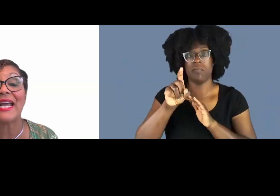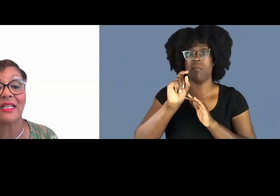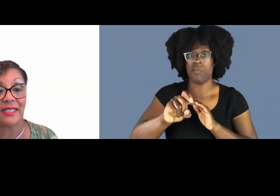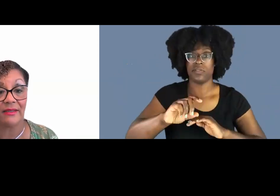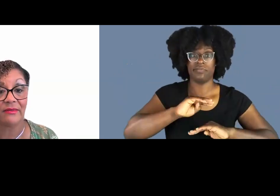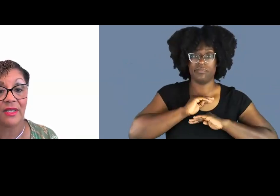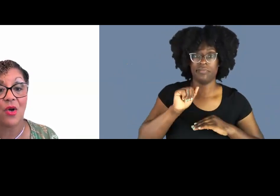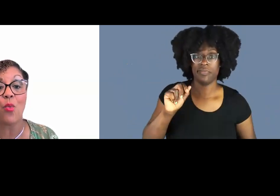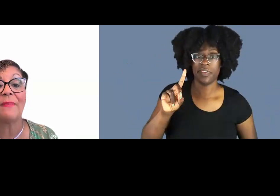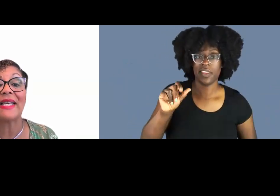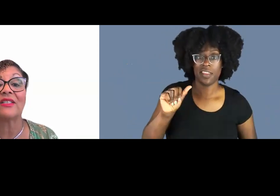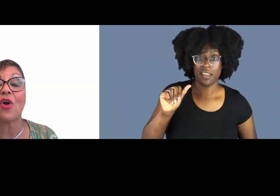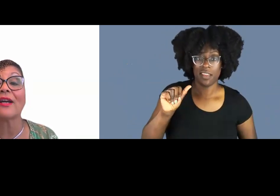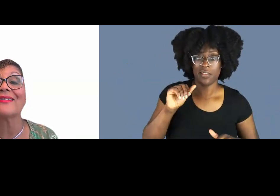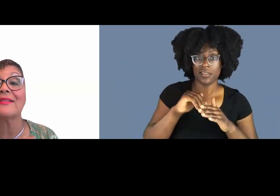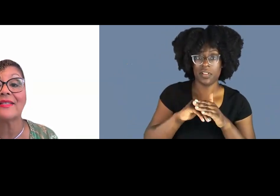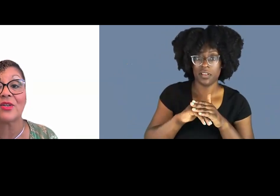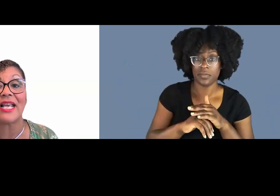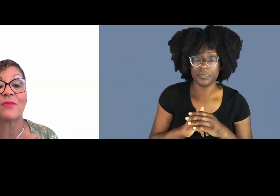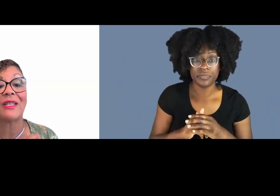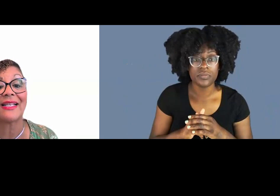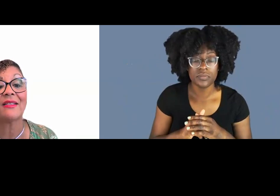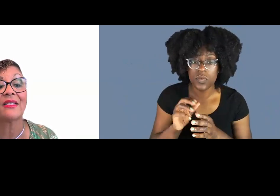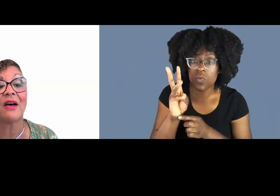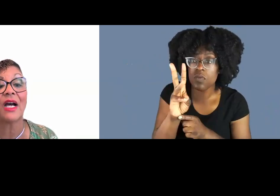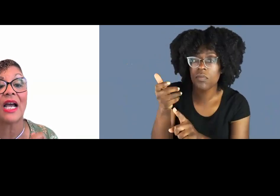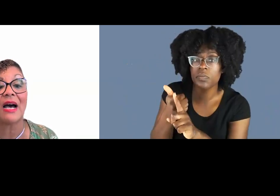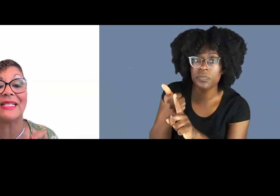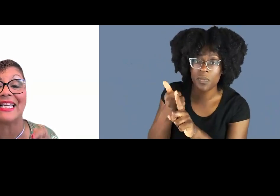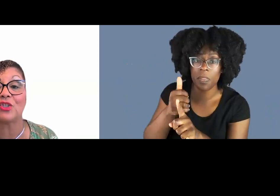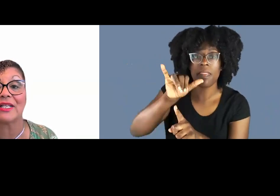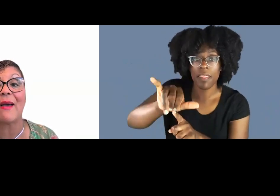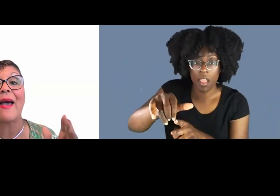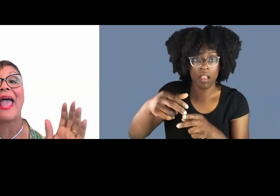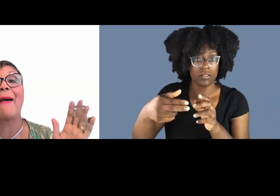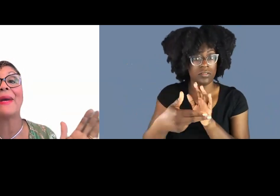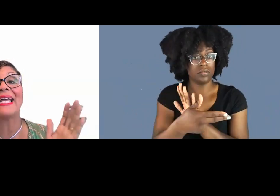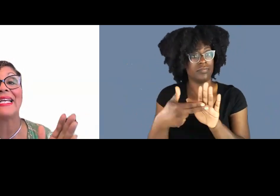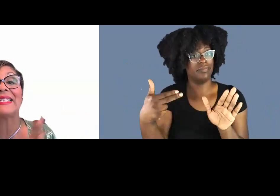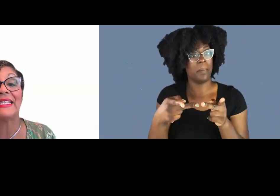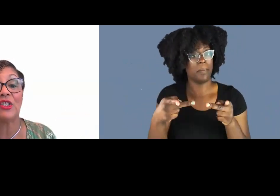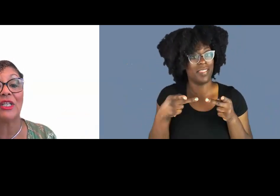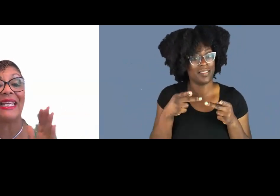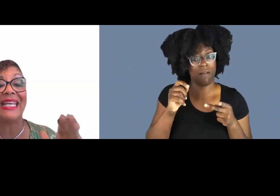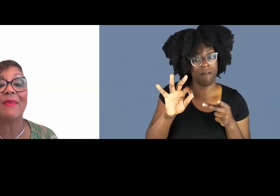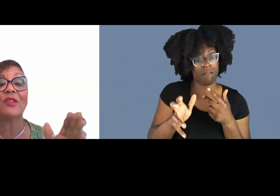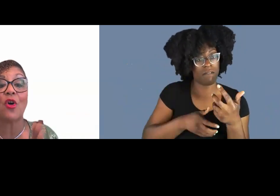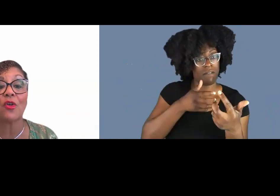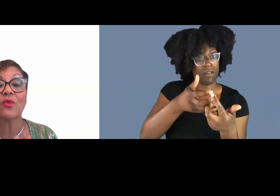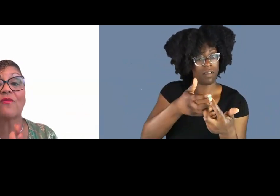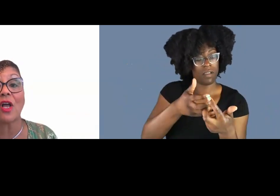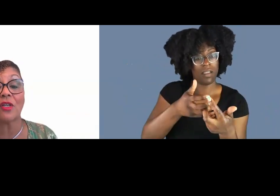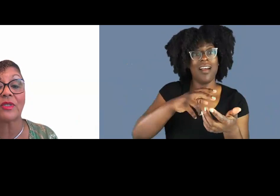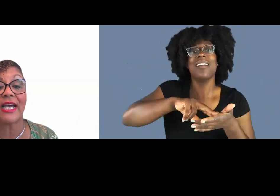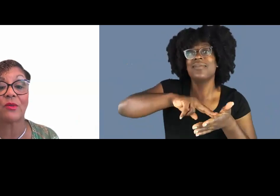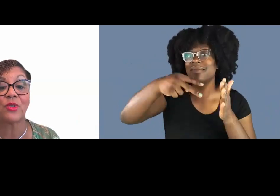And finally, websites are considered as places of accommodation. And by extension, emails